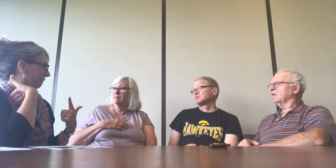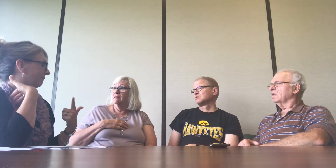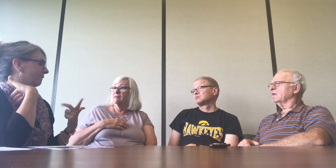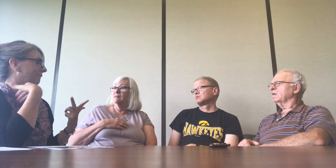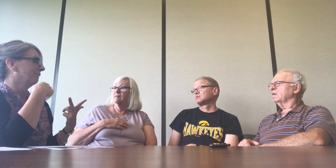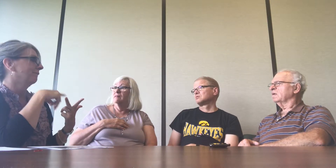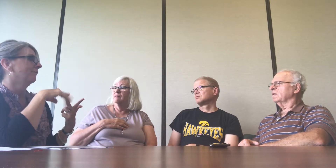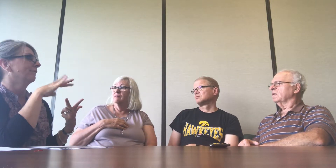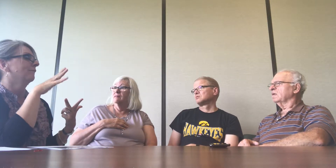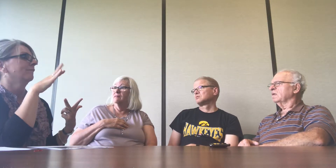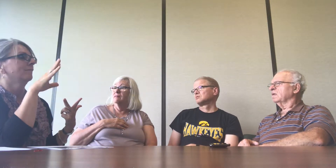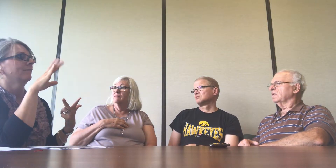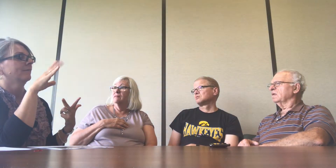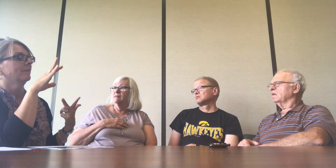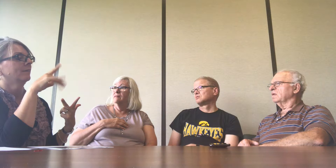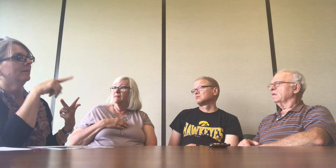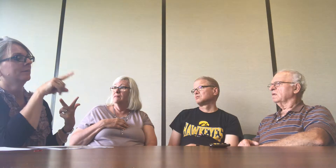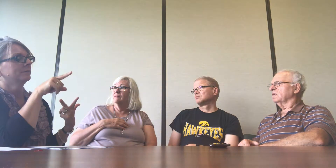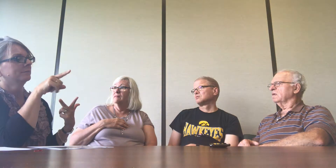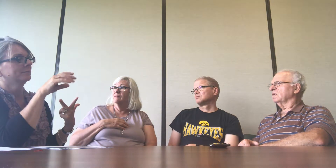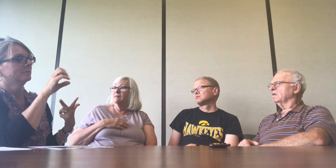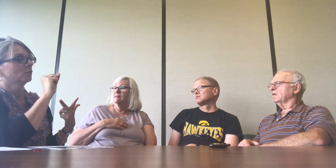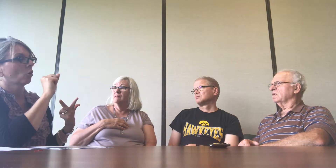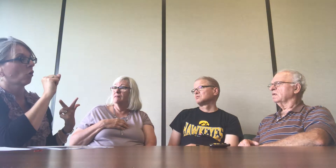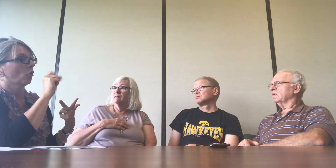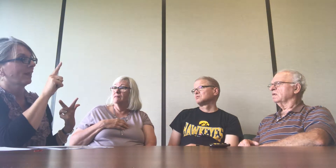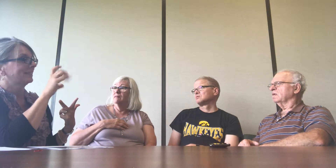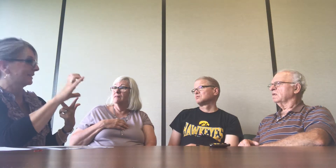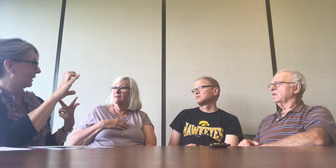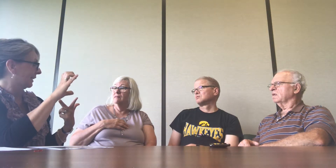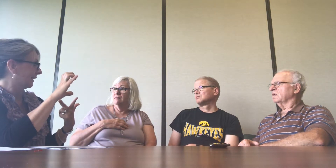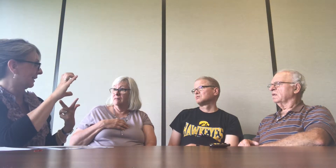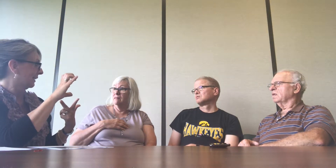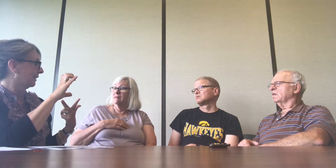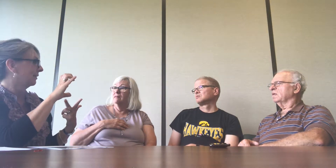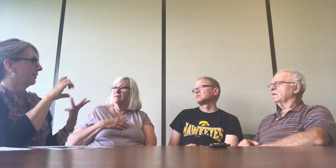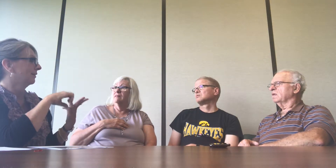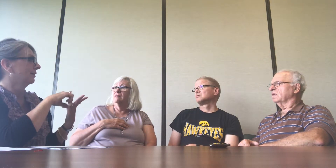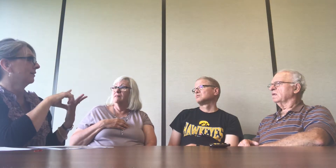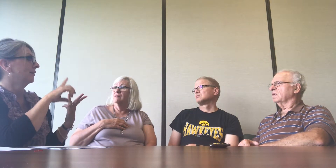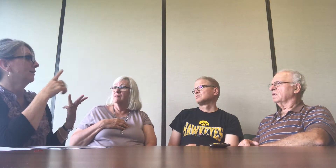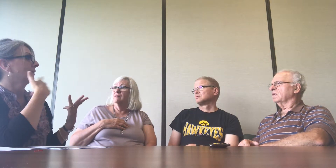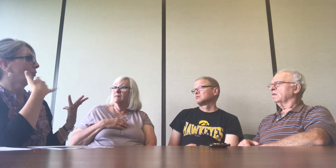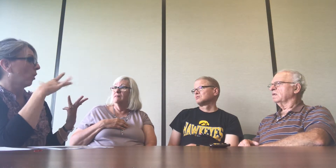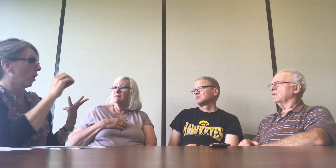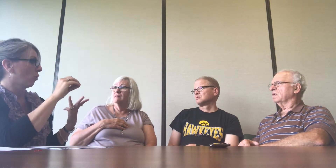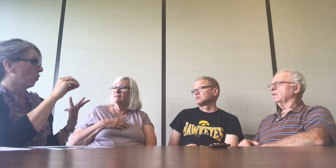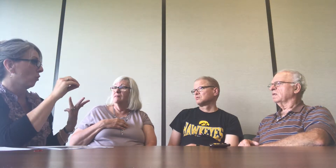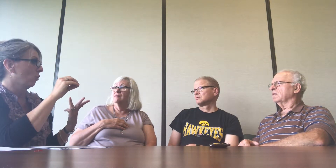California has one. There's one in Salt Lake City, Colorado,